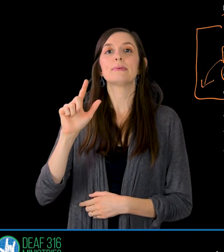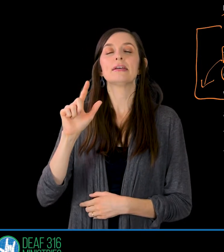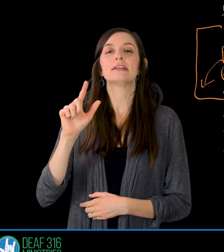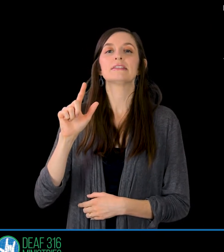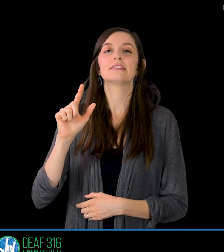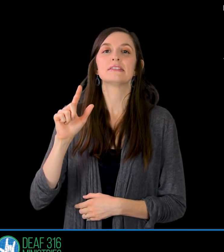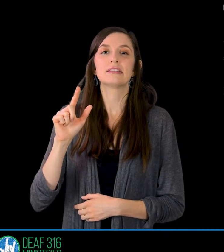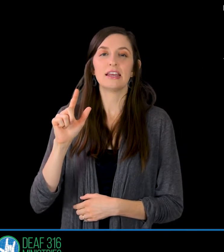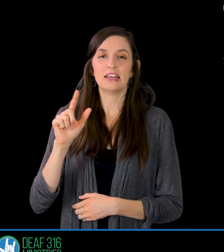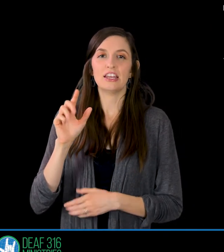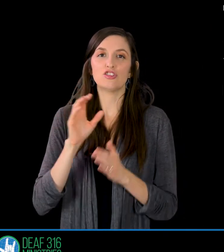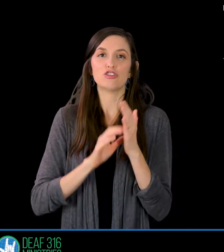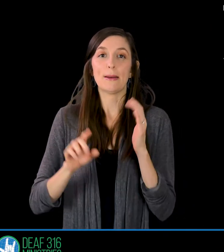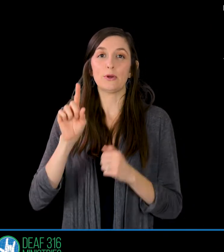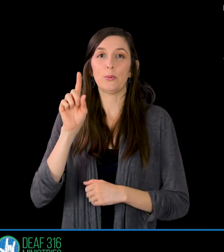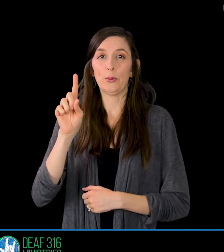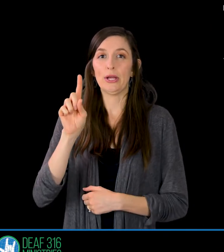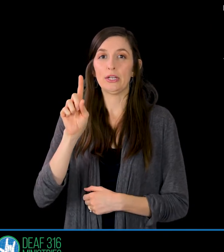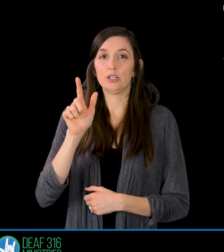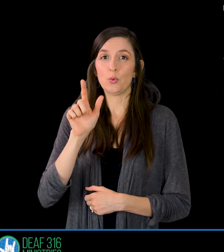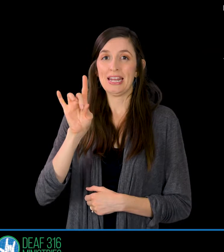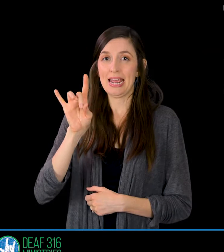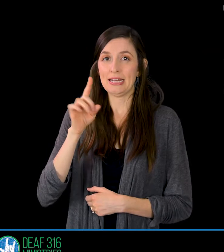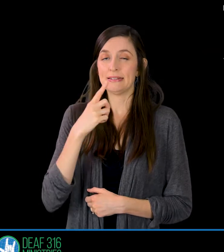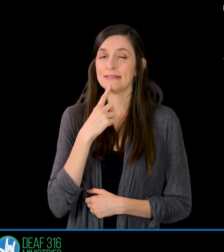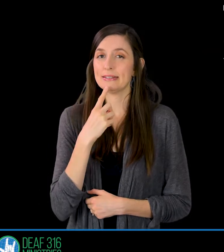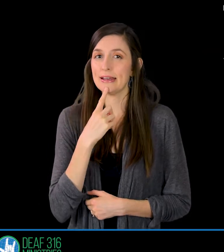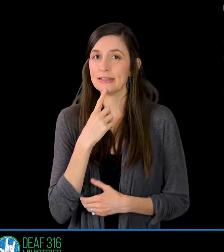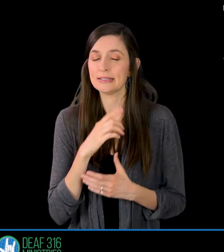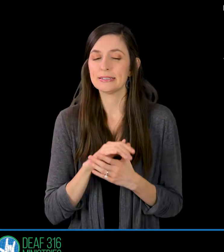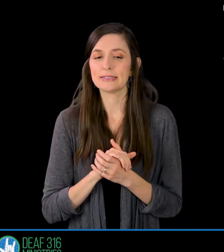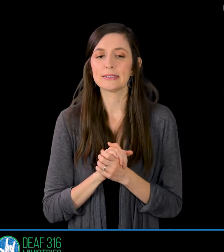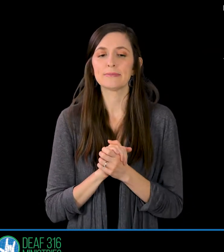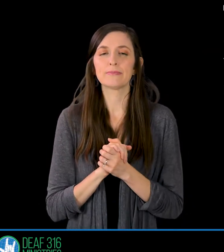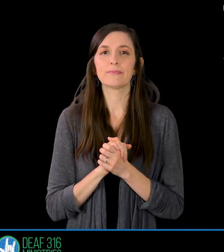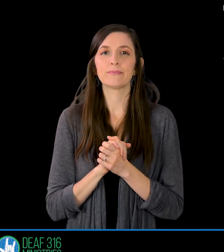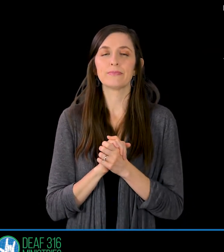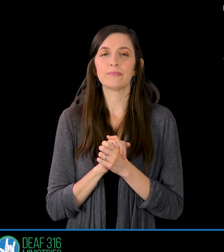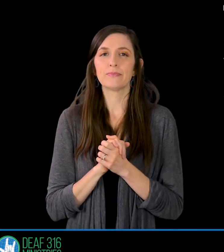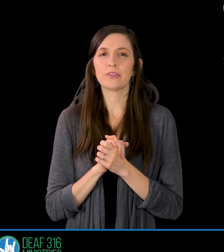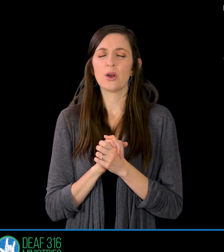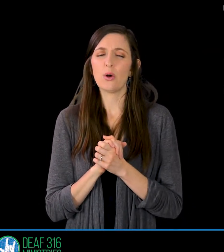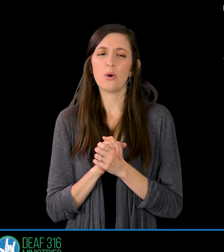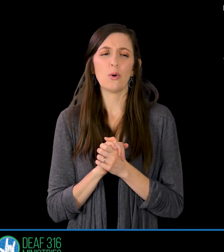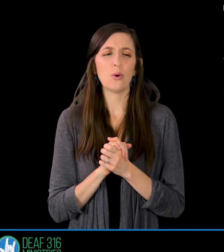other illustration in the book of Philippians is right here in chapter 1 verse 28